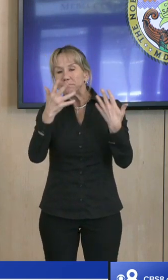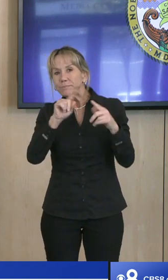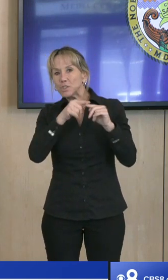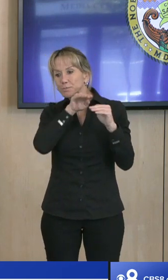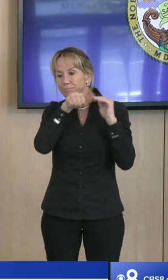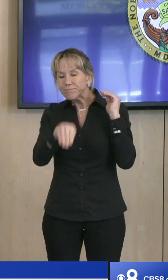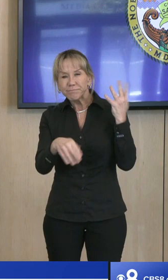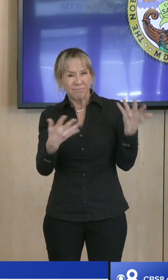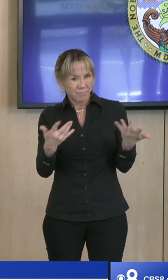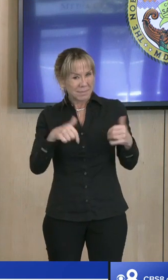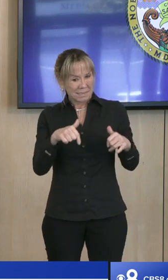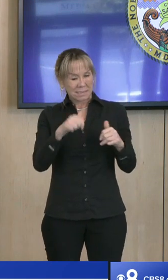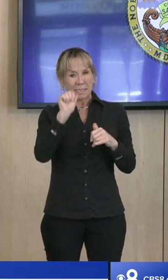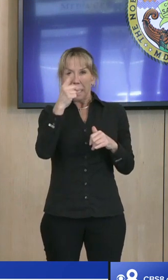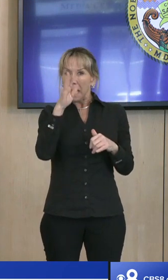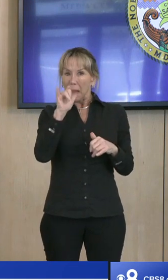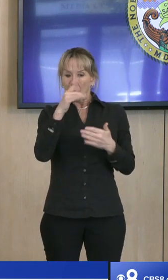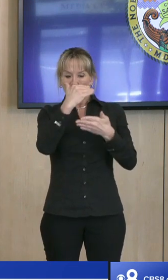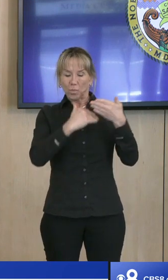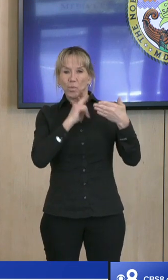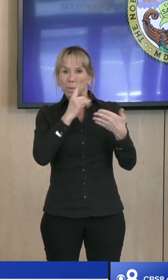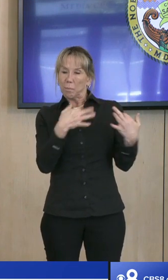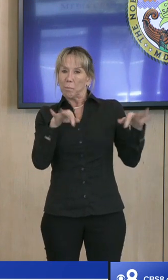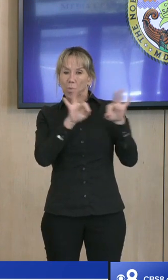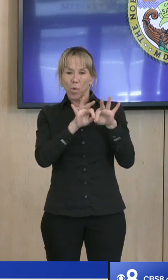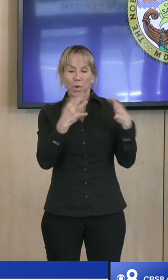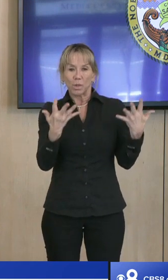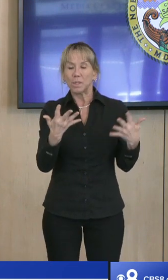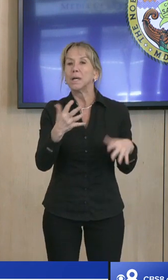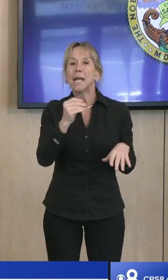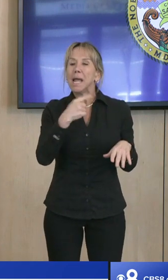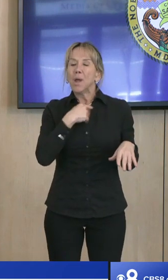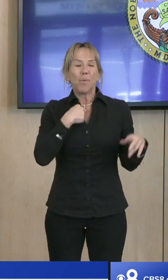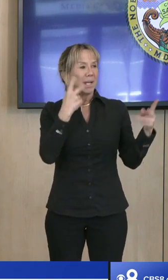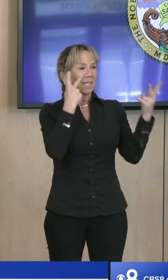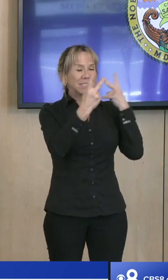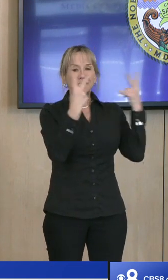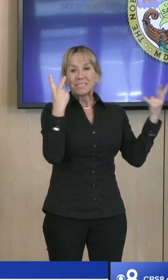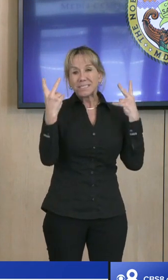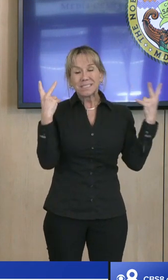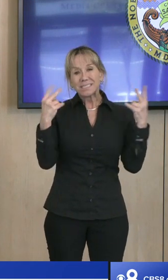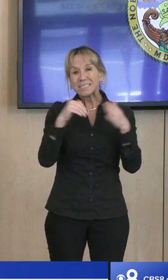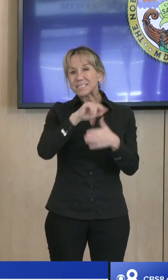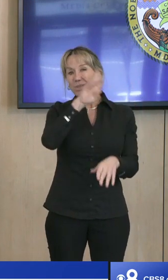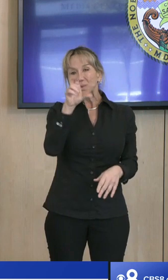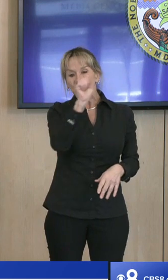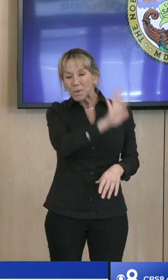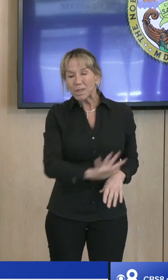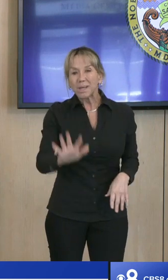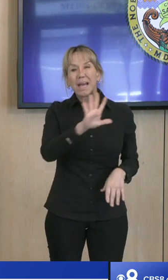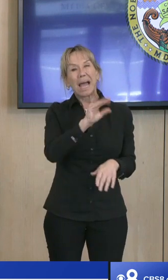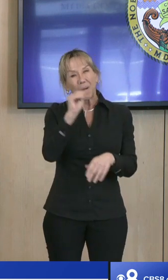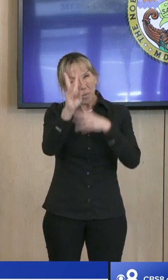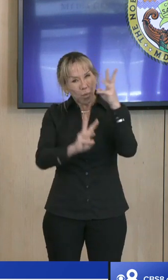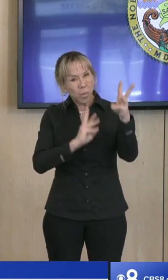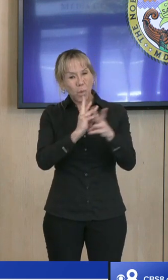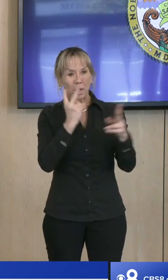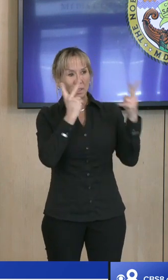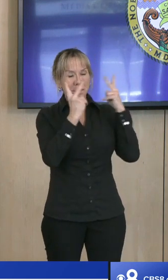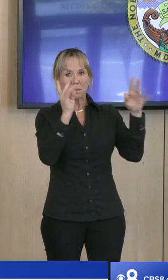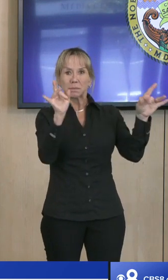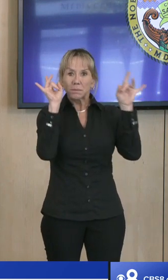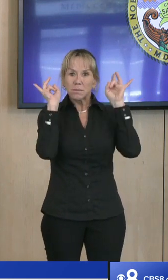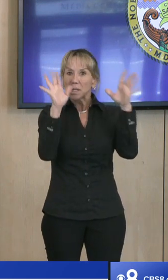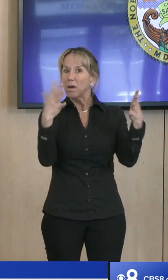the efforts that have been laid out, we can avoid the devastation we've seen playing out across this nation and across the world, with